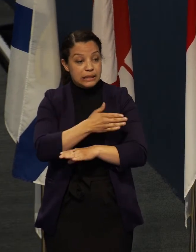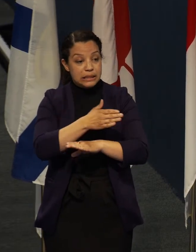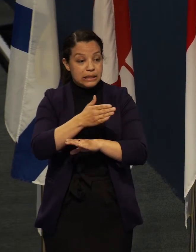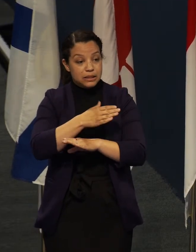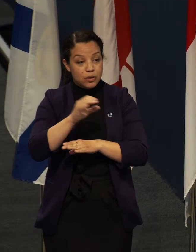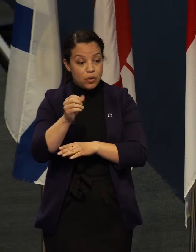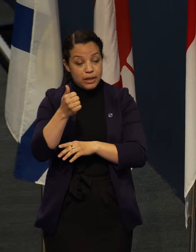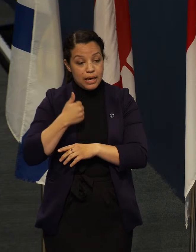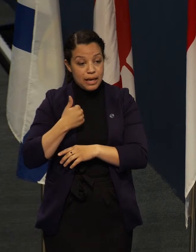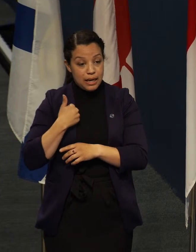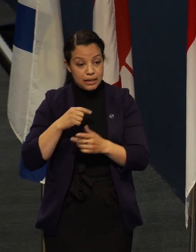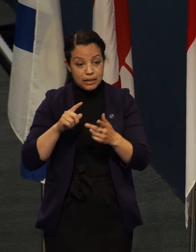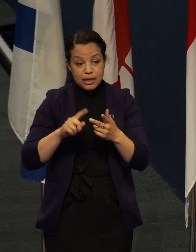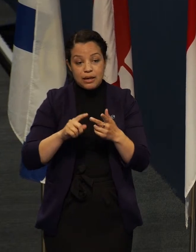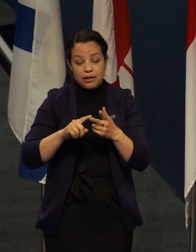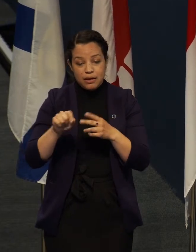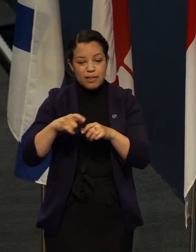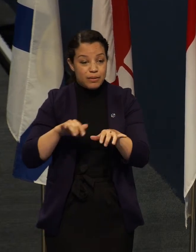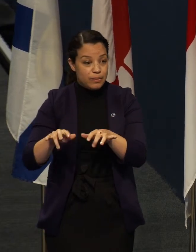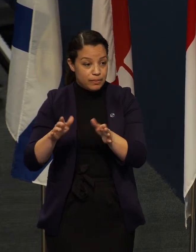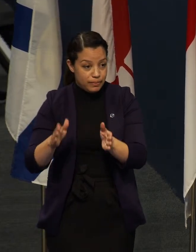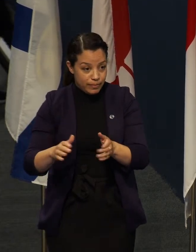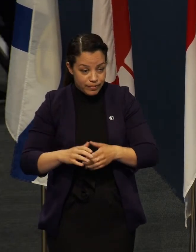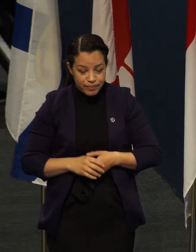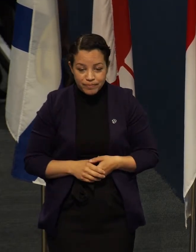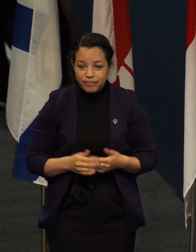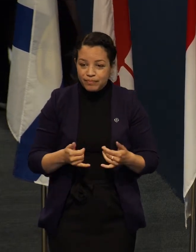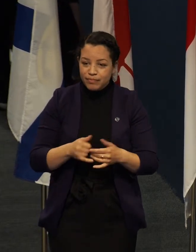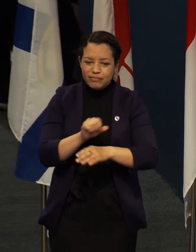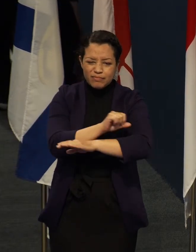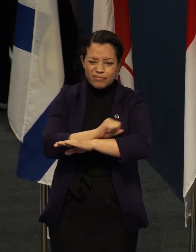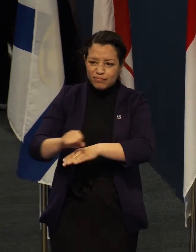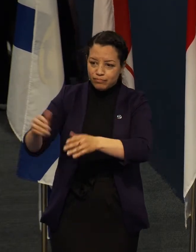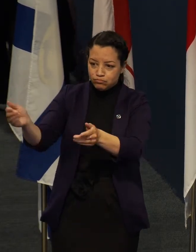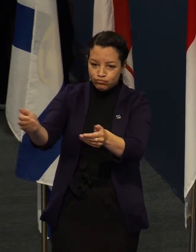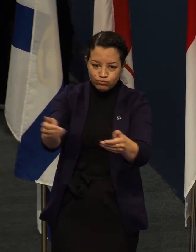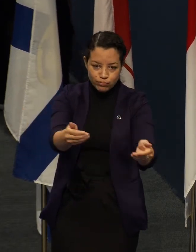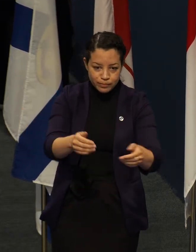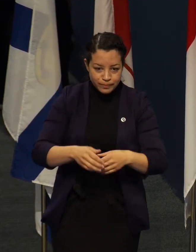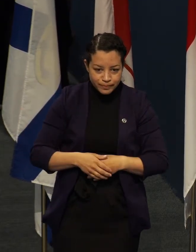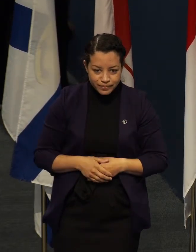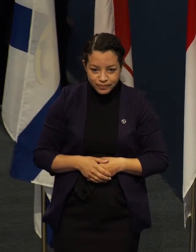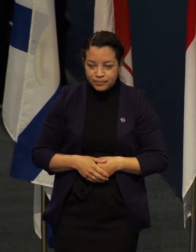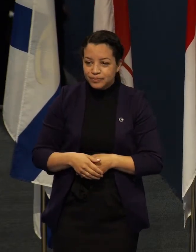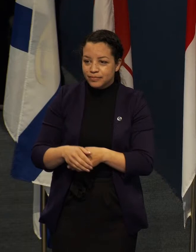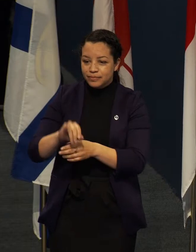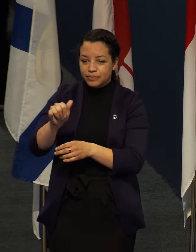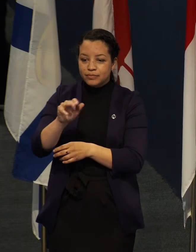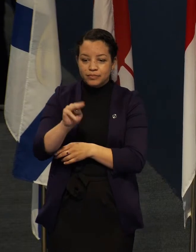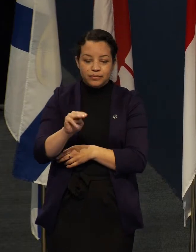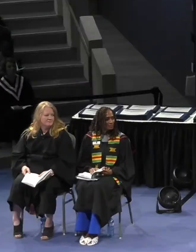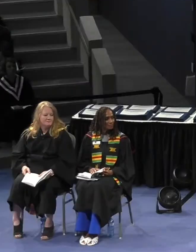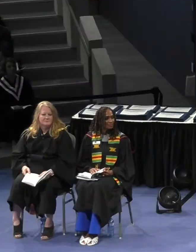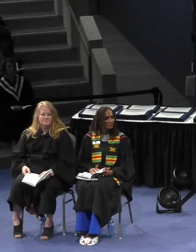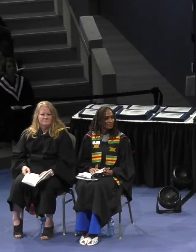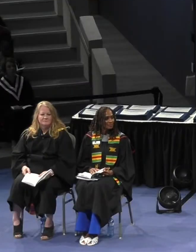Canada. Now I'd like to introduce our stage guests. First, Jim Muzzerall,